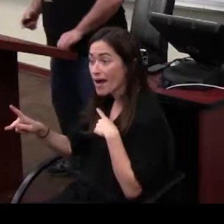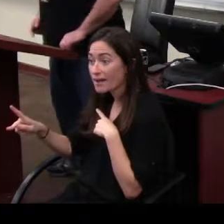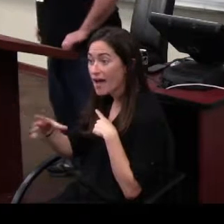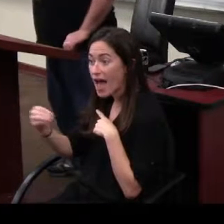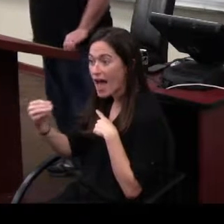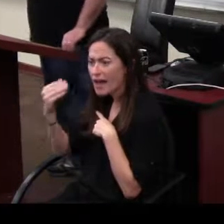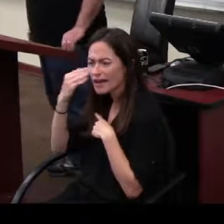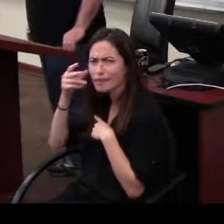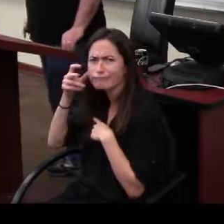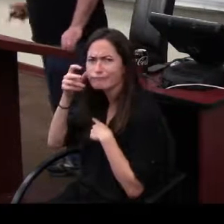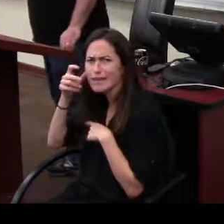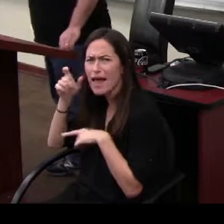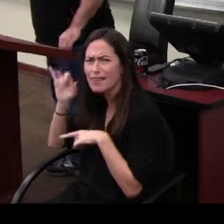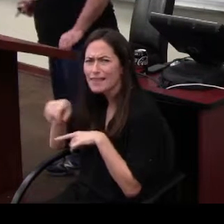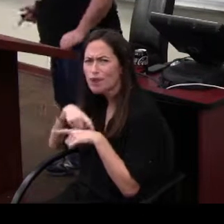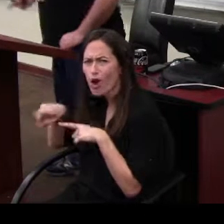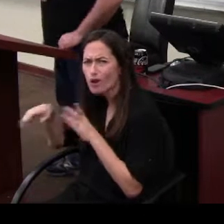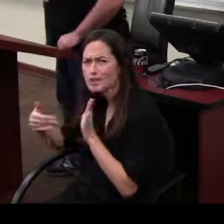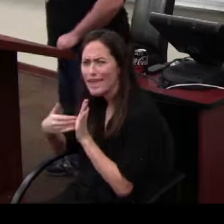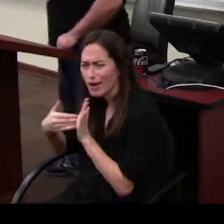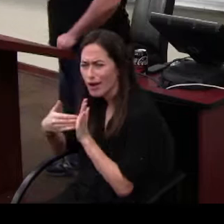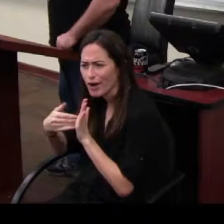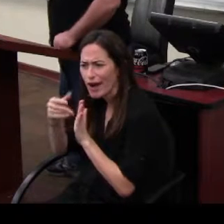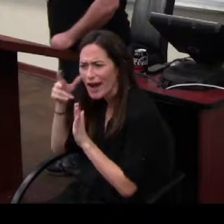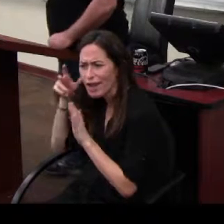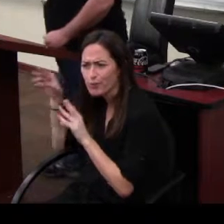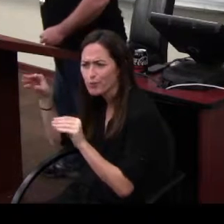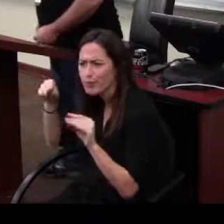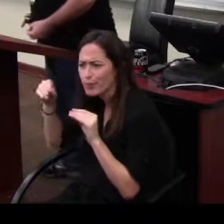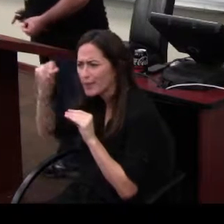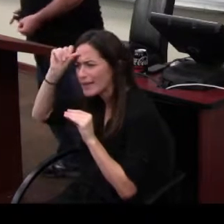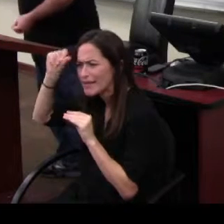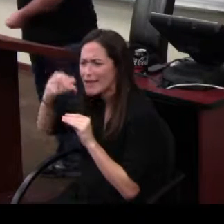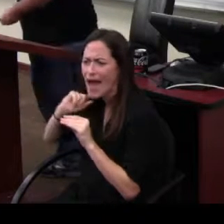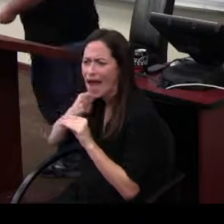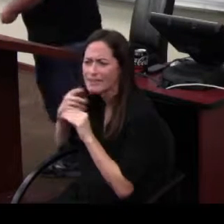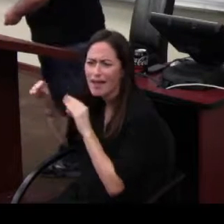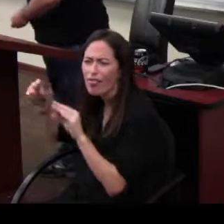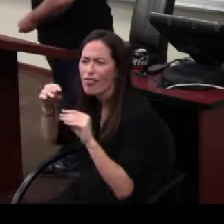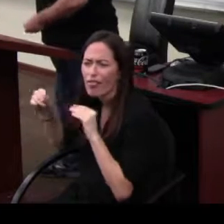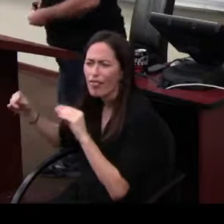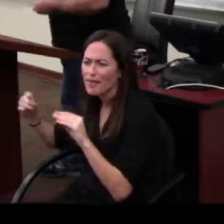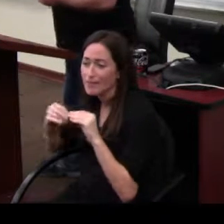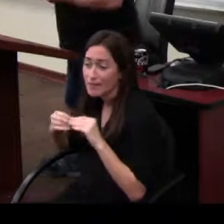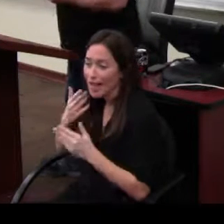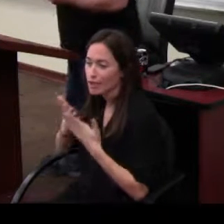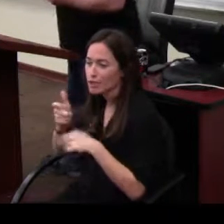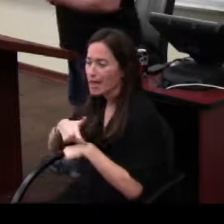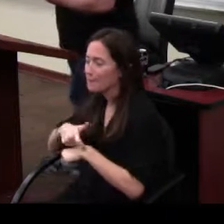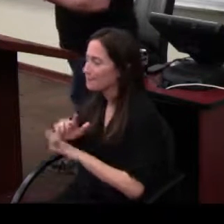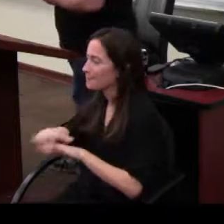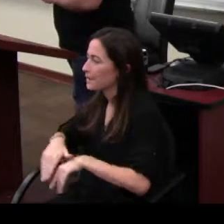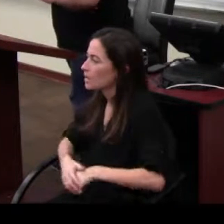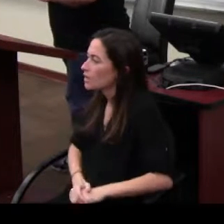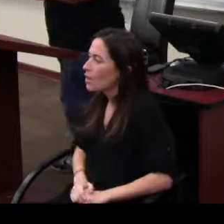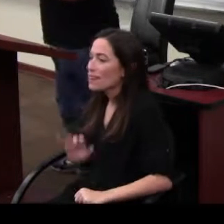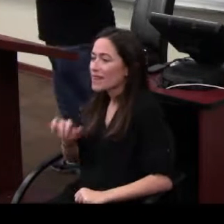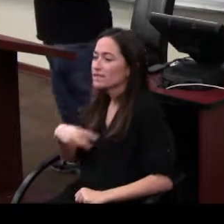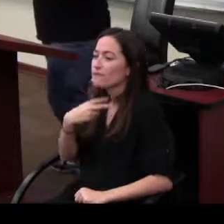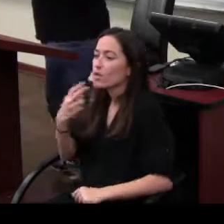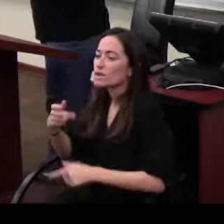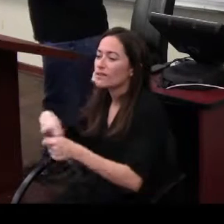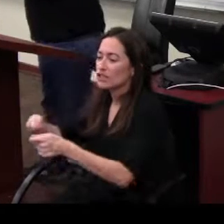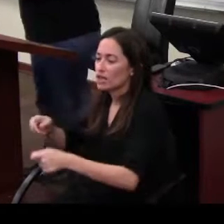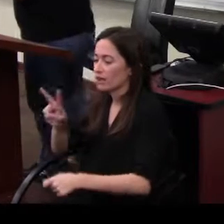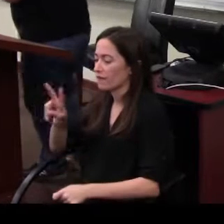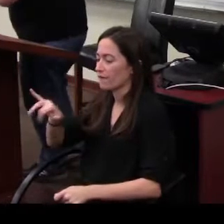Yeah. Yeah, you call back to a call center somewhere in India or Eastern Europe, you know? Good times there. So that's the voice phishing,